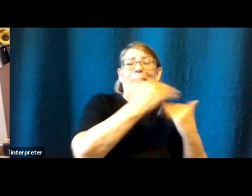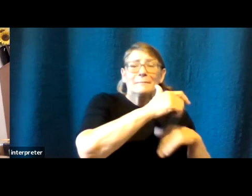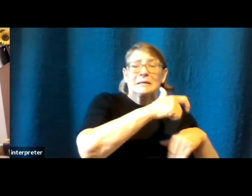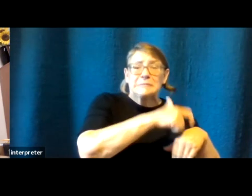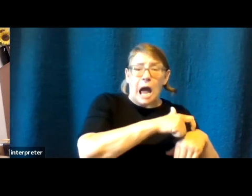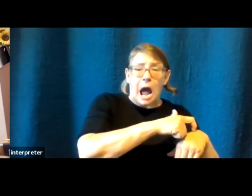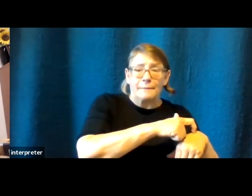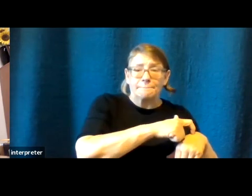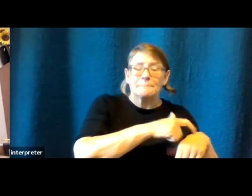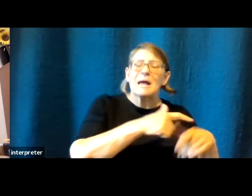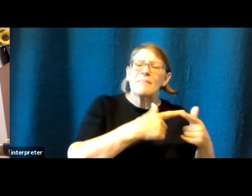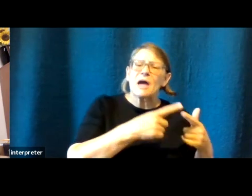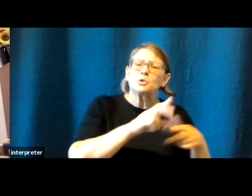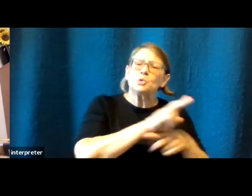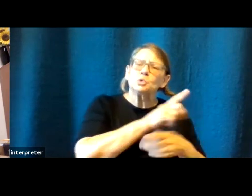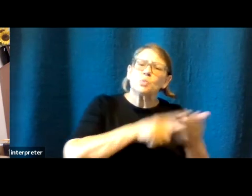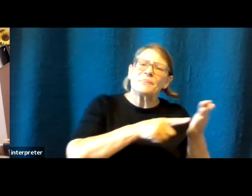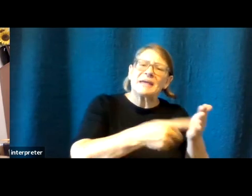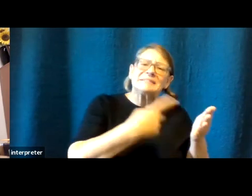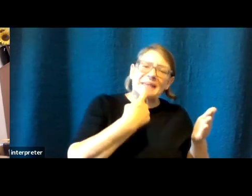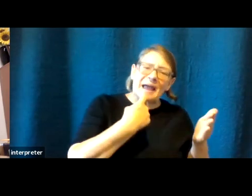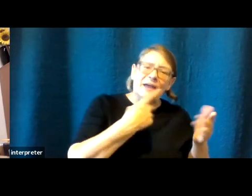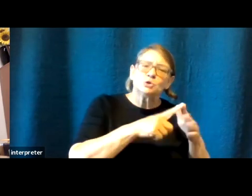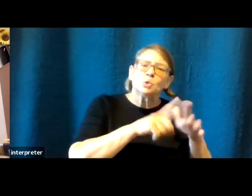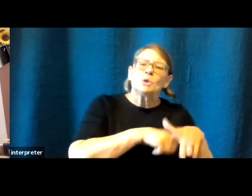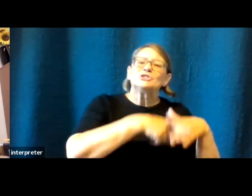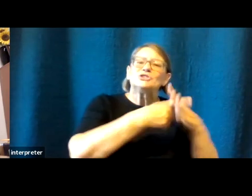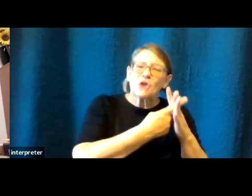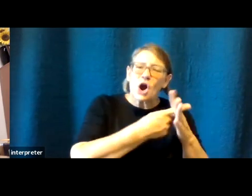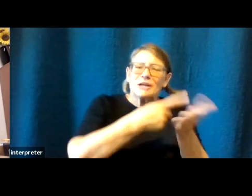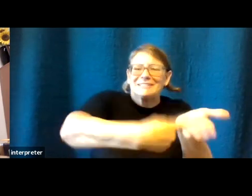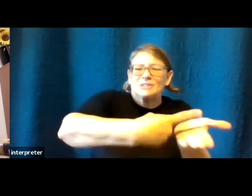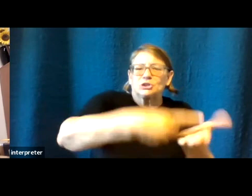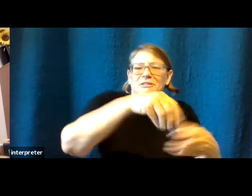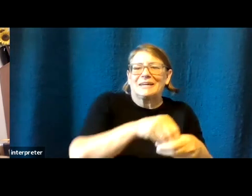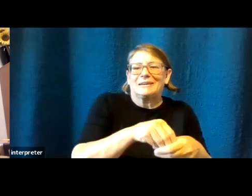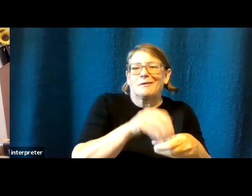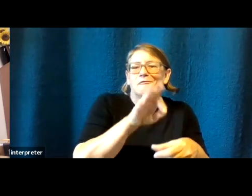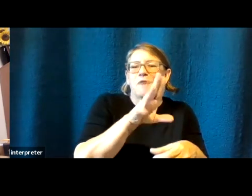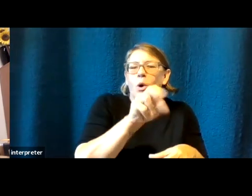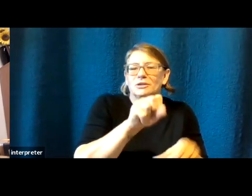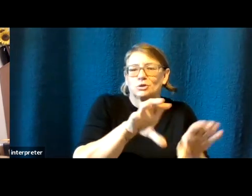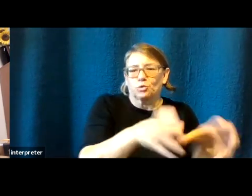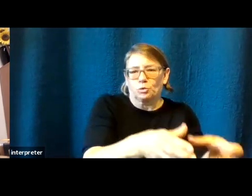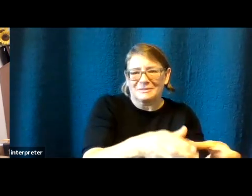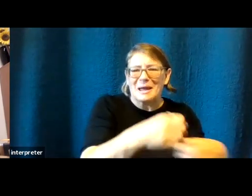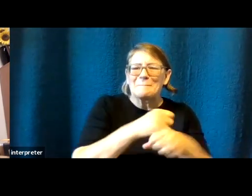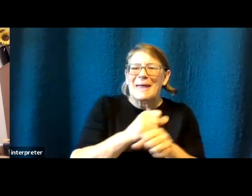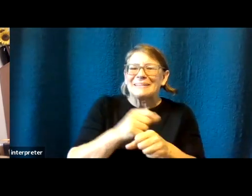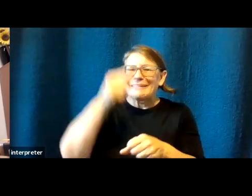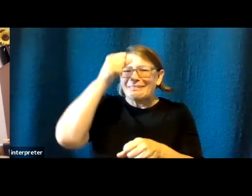they say to jumpstart small focus groups and discussions. It just makes the evening much more